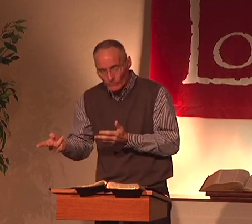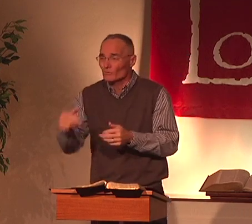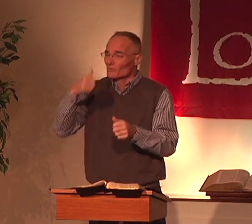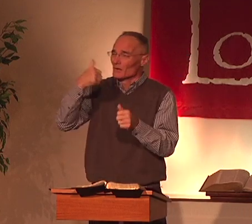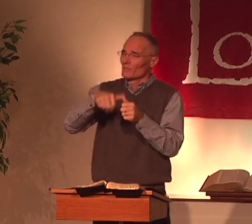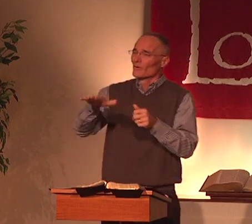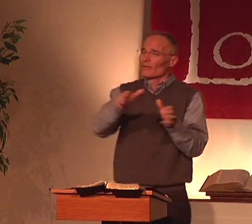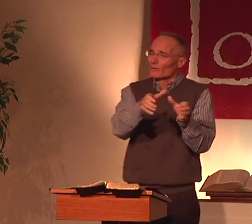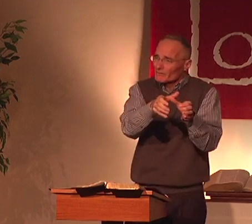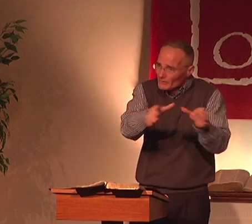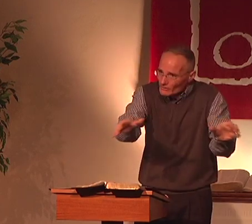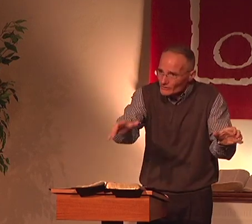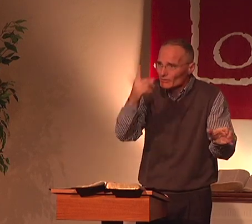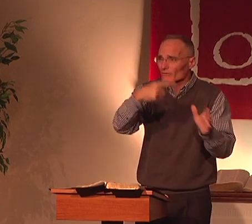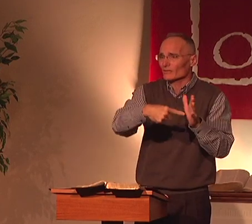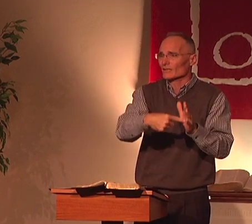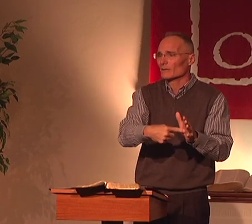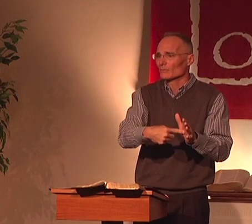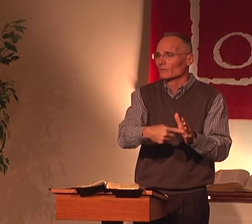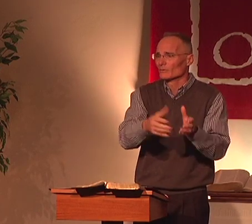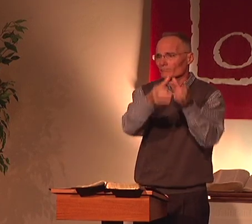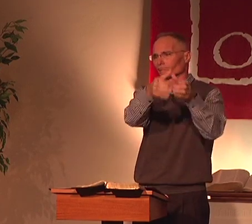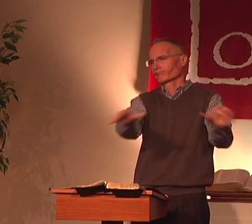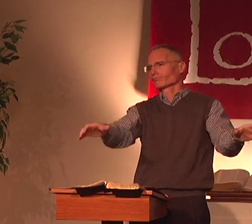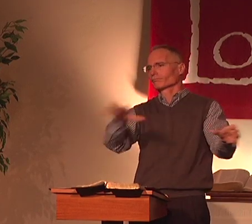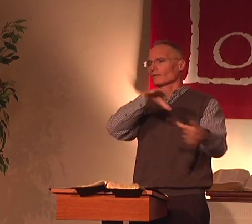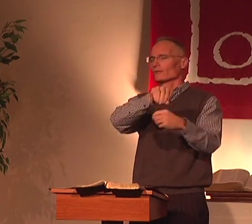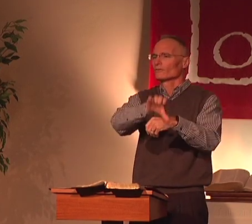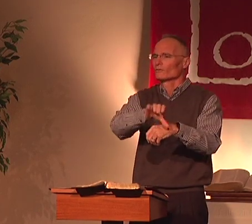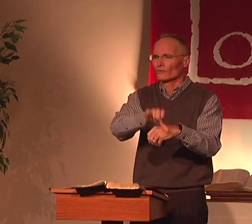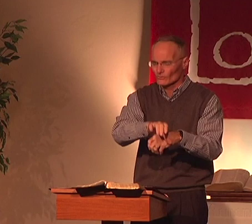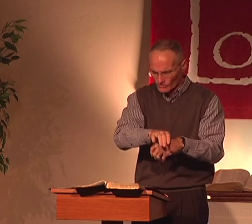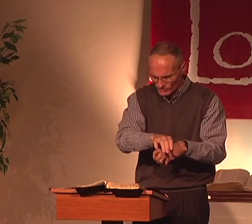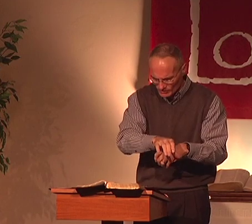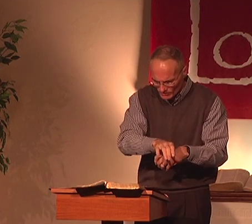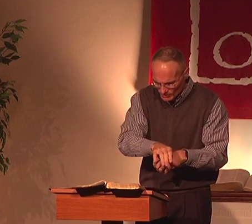The failures Remember there was Division for example A split within the church